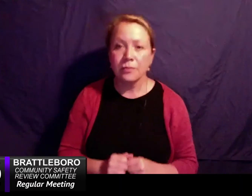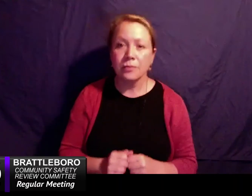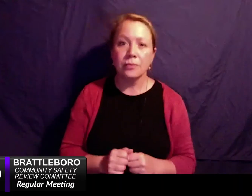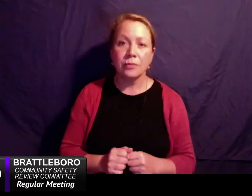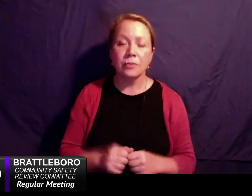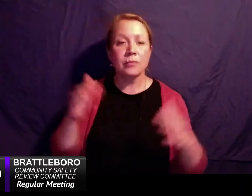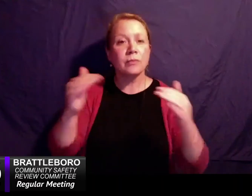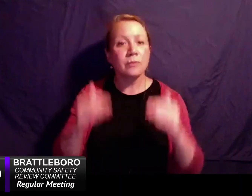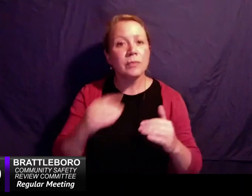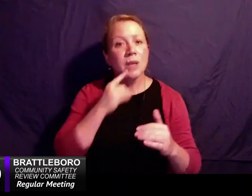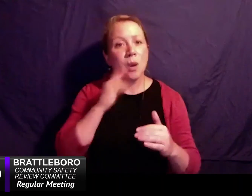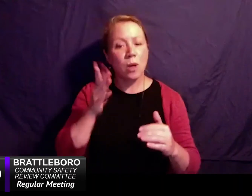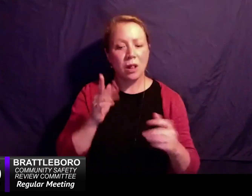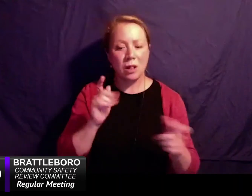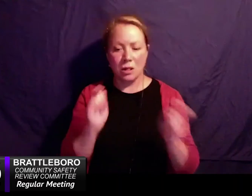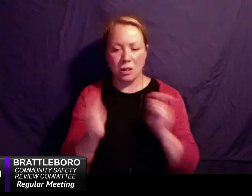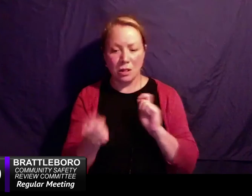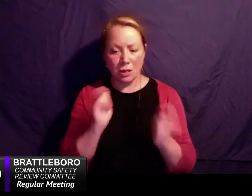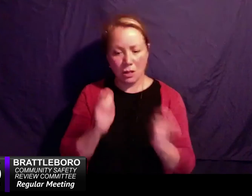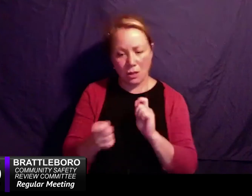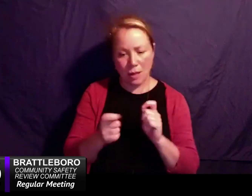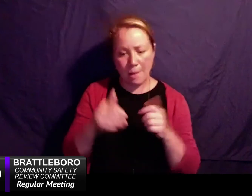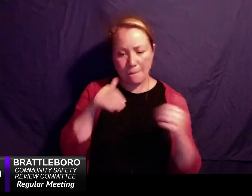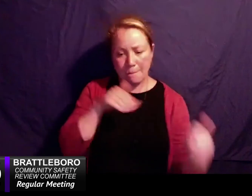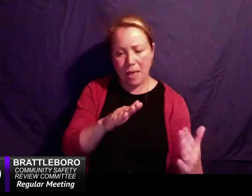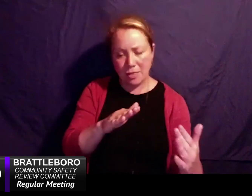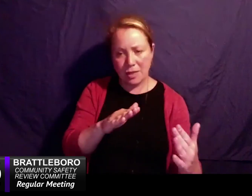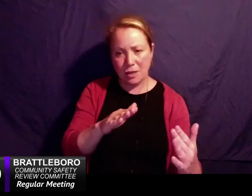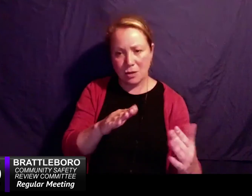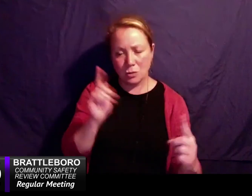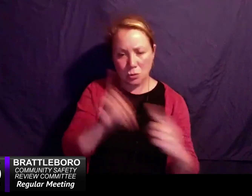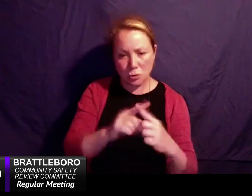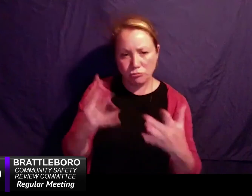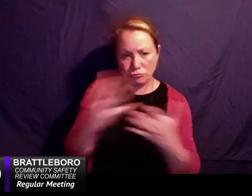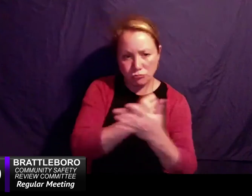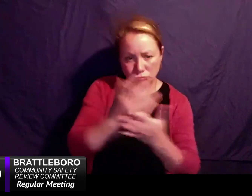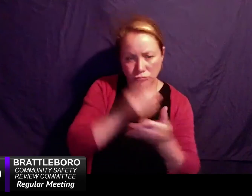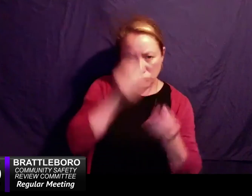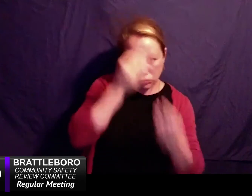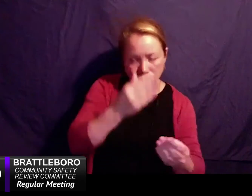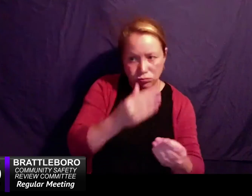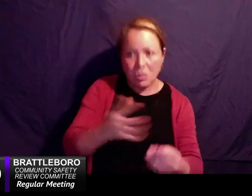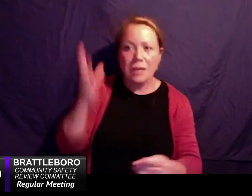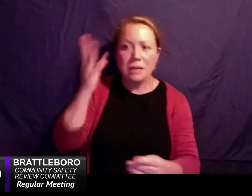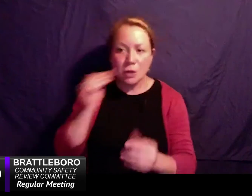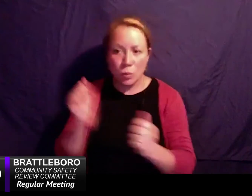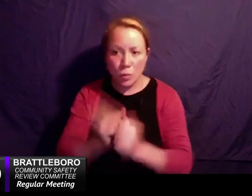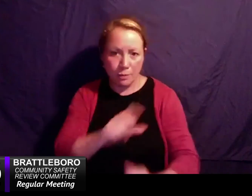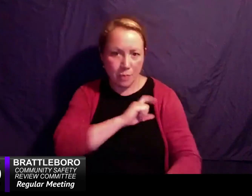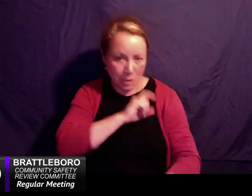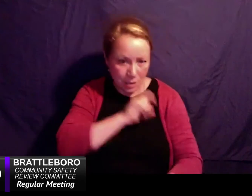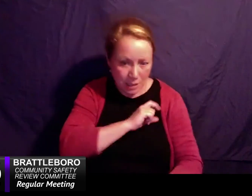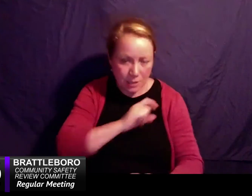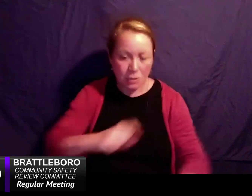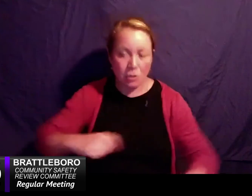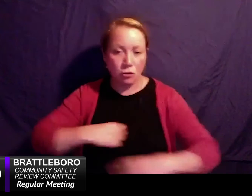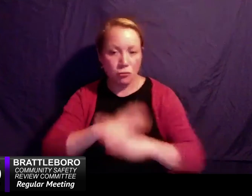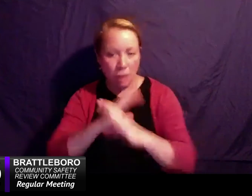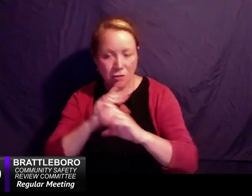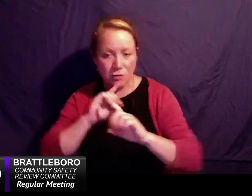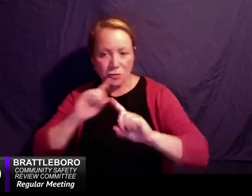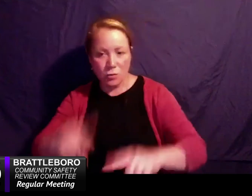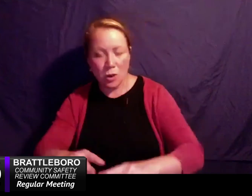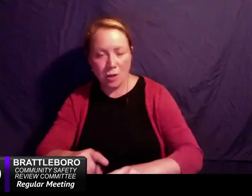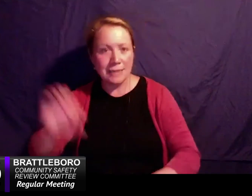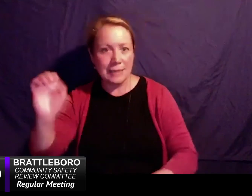Refine project methodology for gathering public input on experiences with police, crisis response systems, emergency responders, and other community